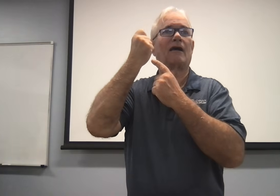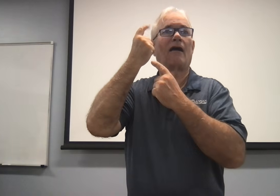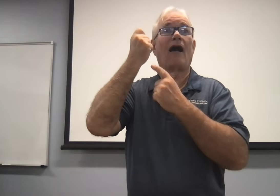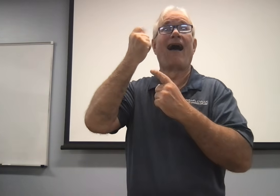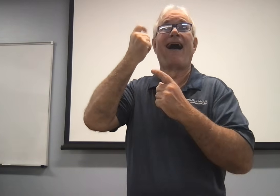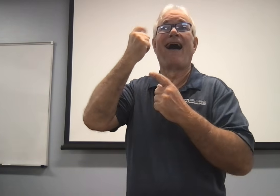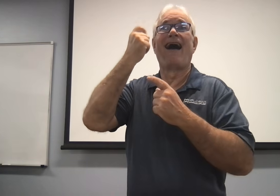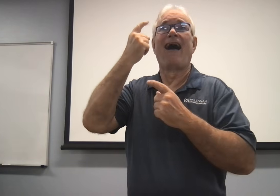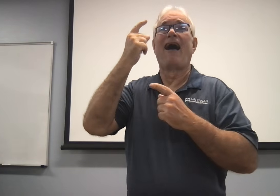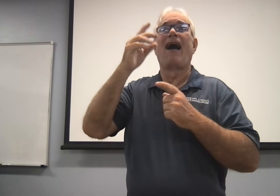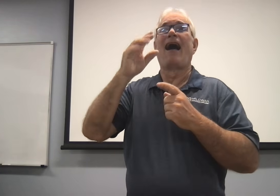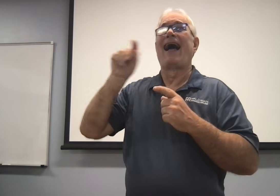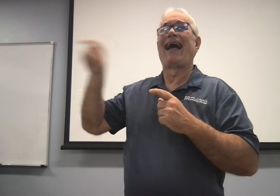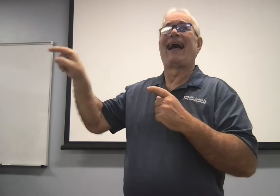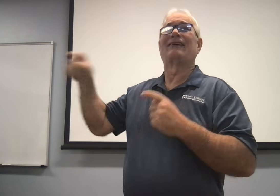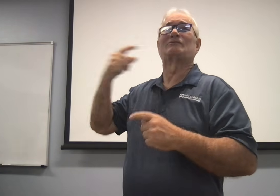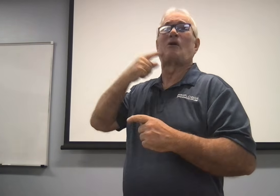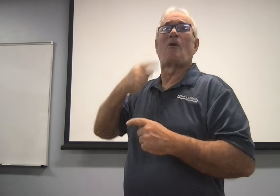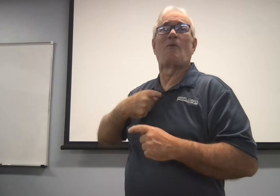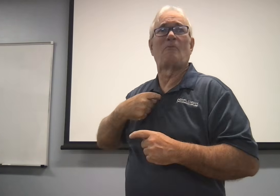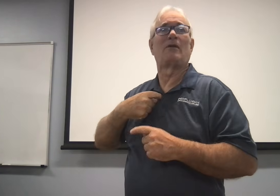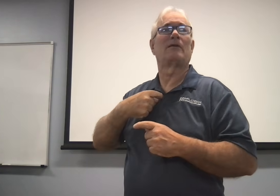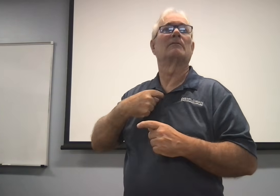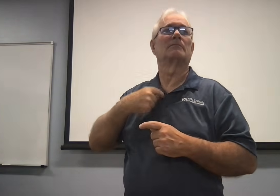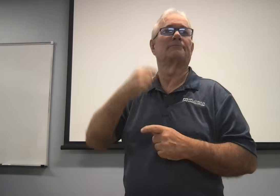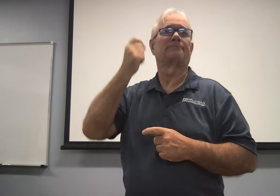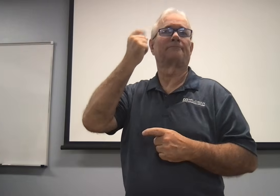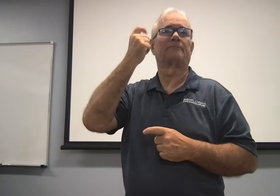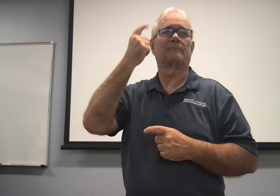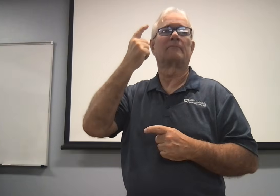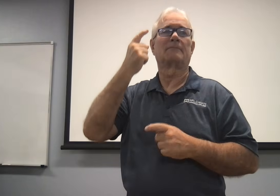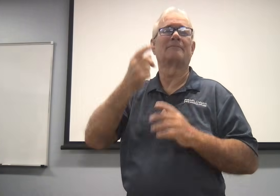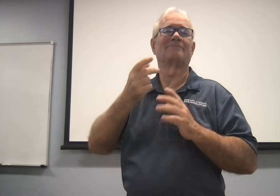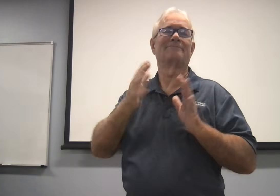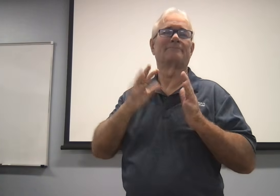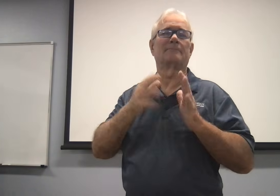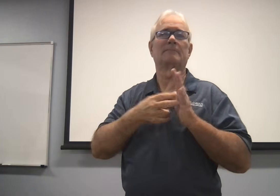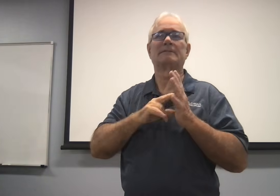understand. That's their way of using but they told me.